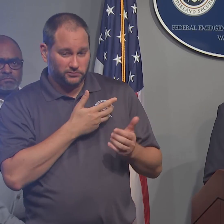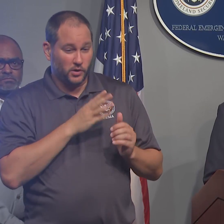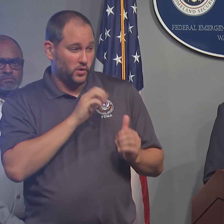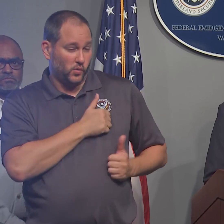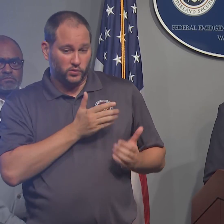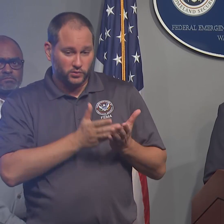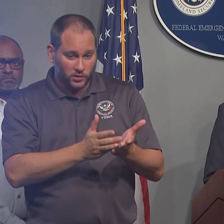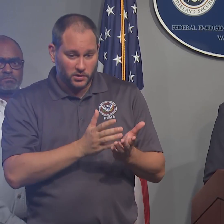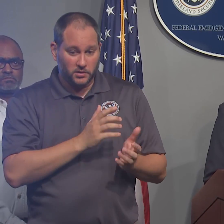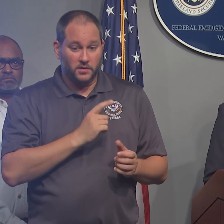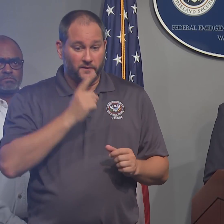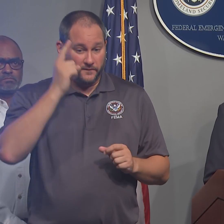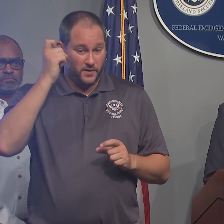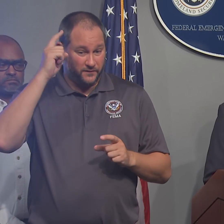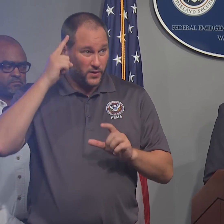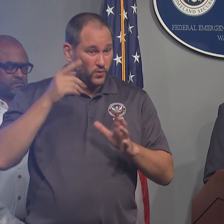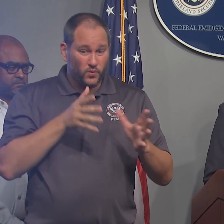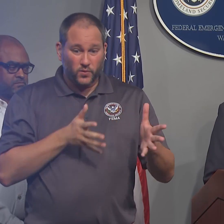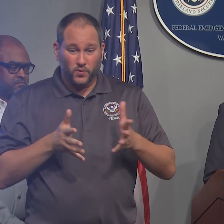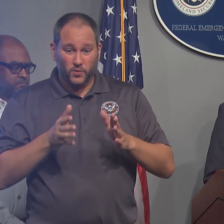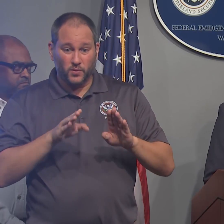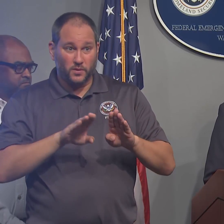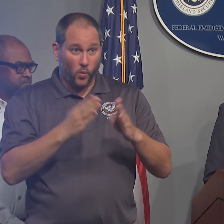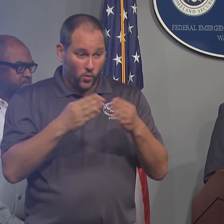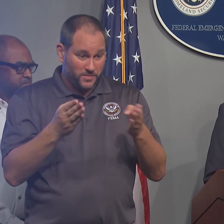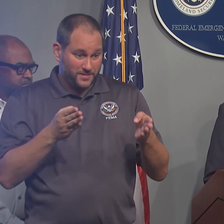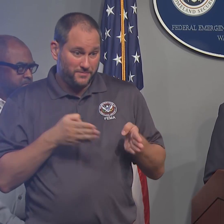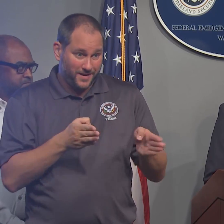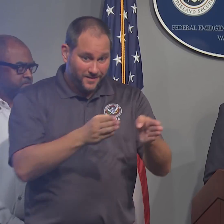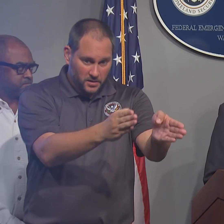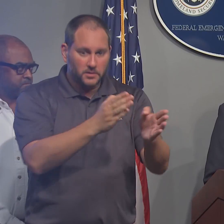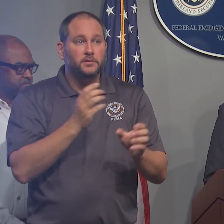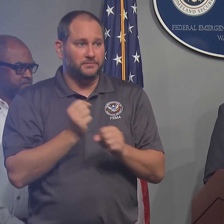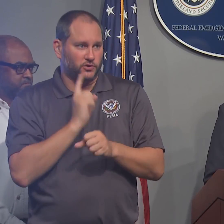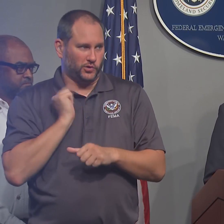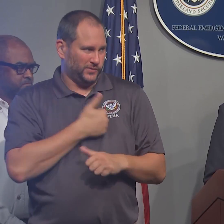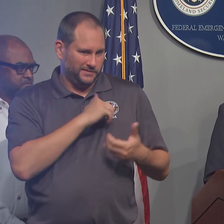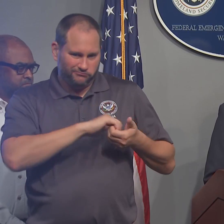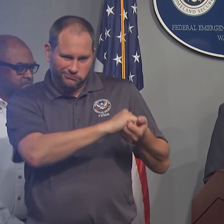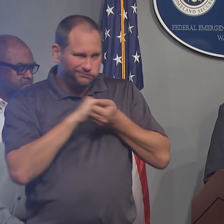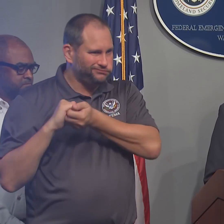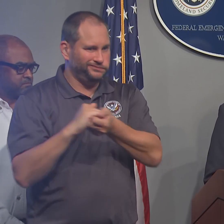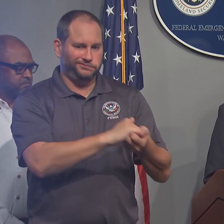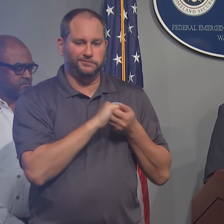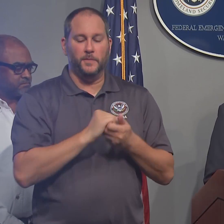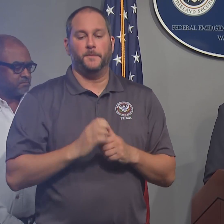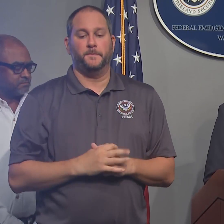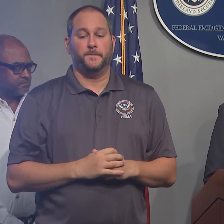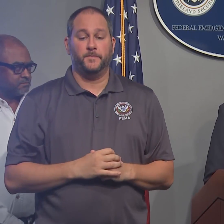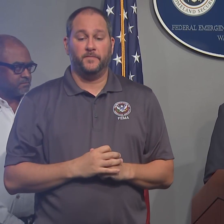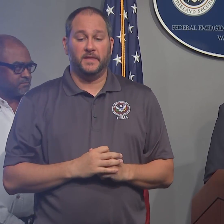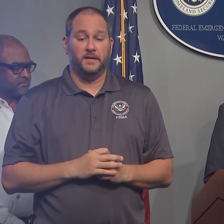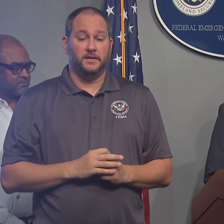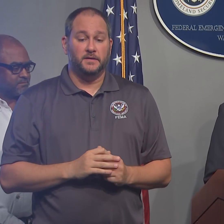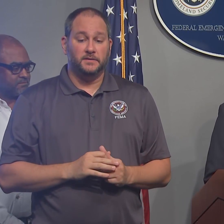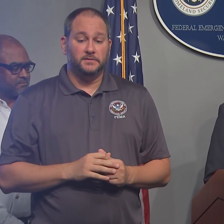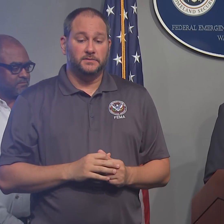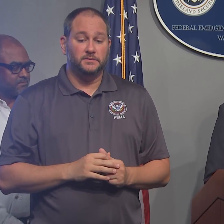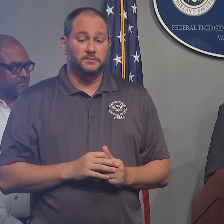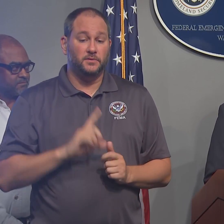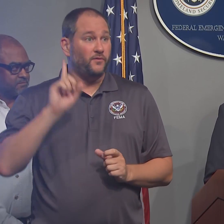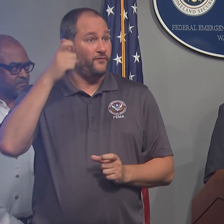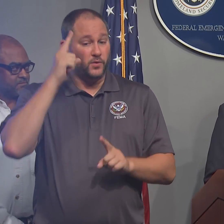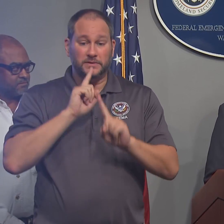channels and other navigation. And finally, in flood response, we are integrated with state and local county governments